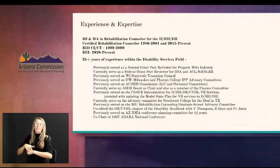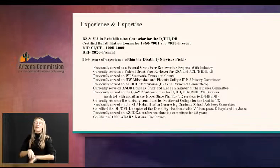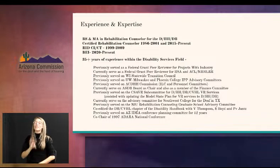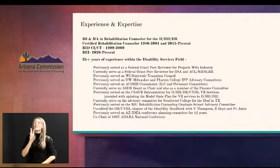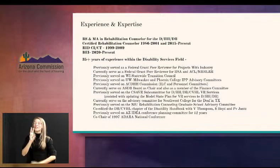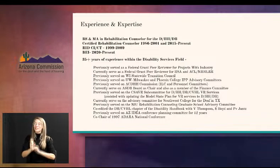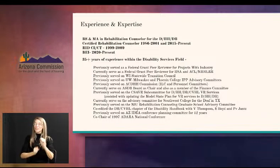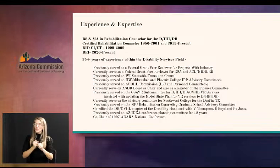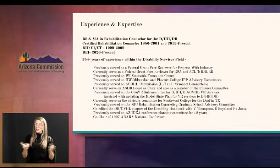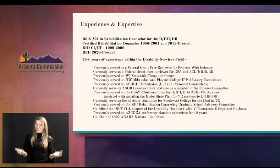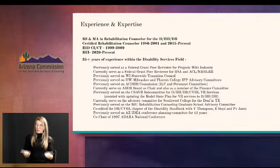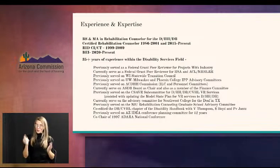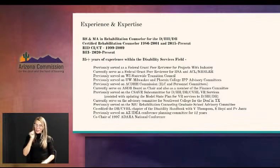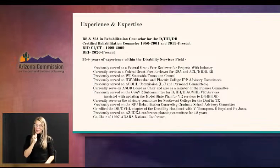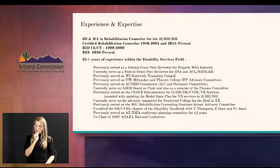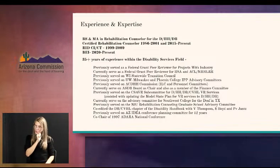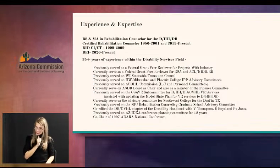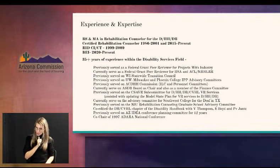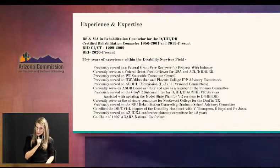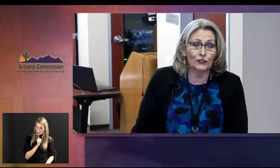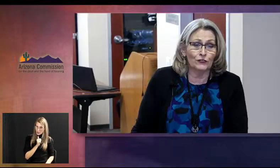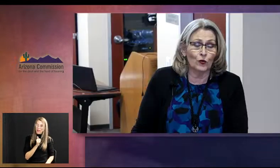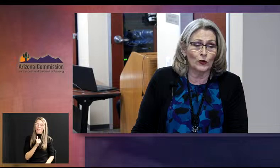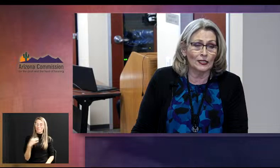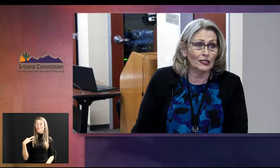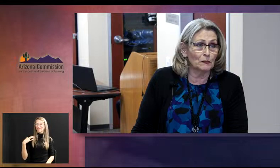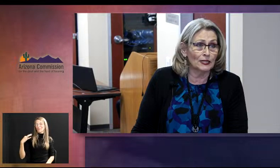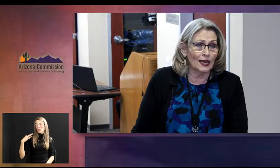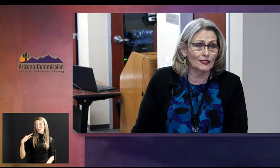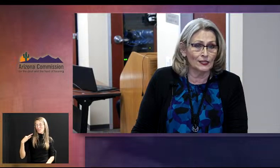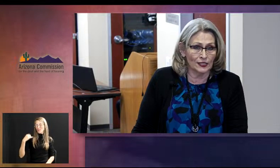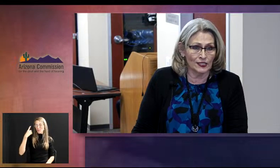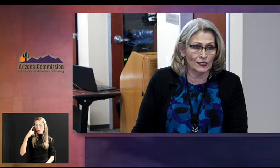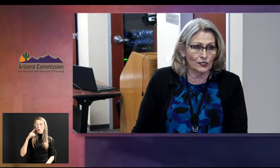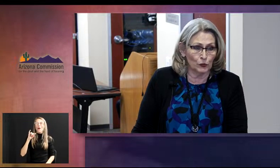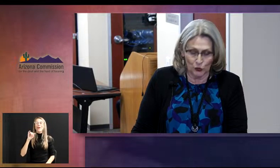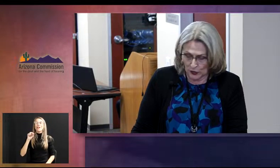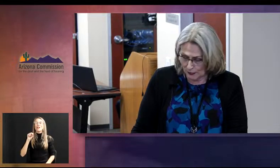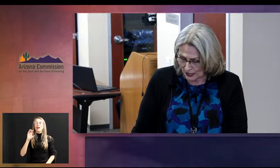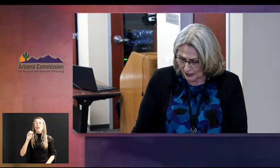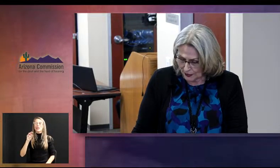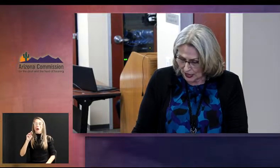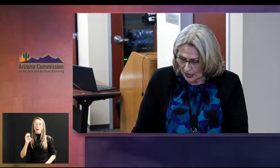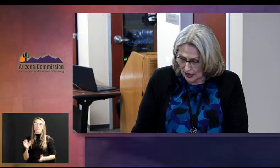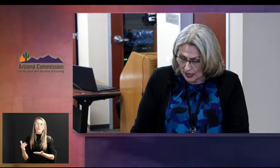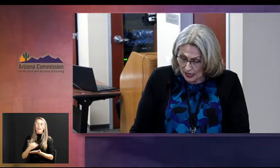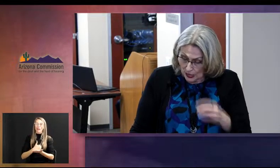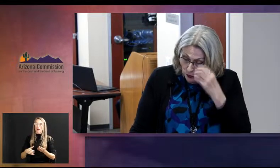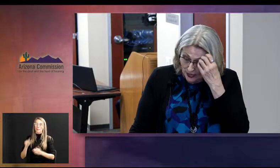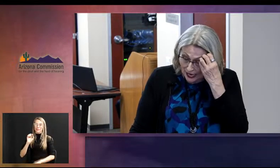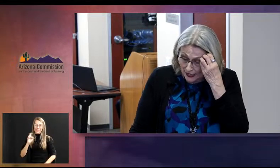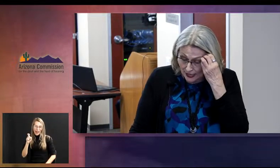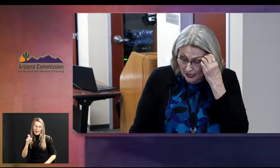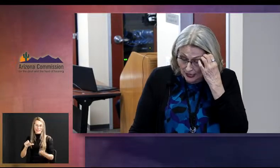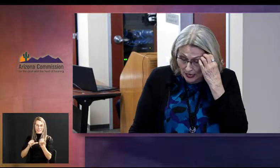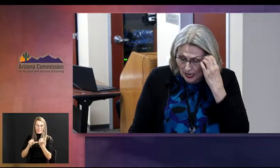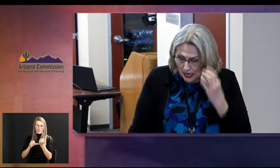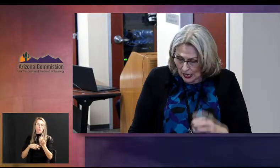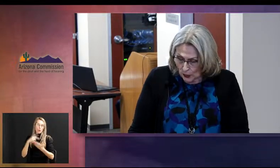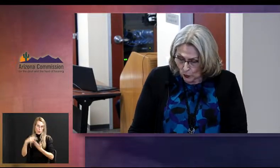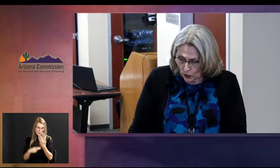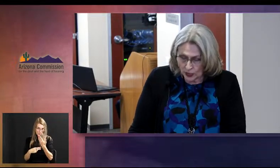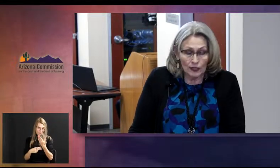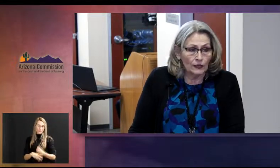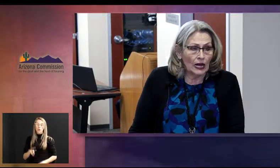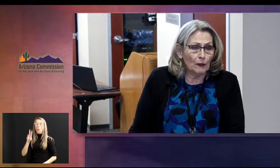years here in Arizona as a volunteer for income tax assistance programs. In Wisconsin,